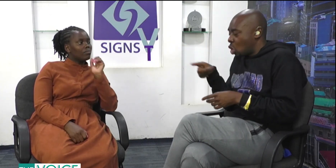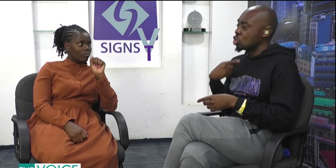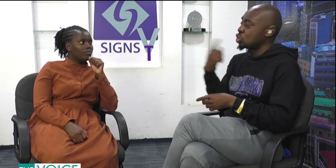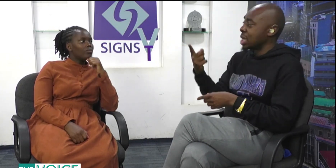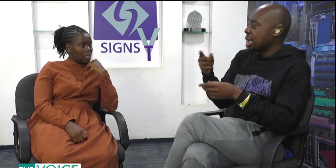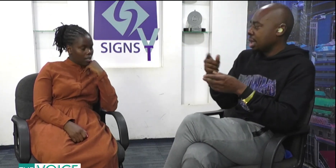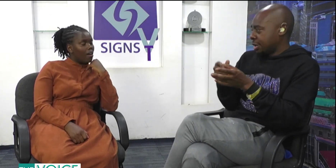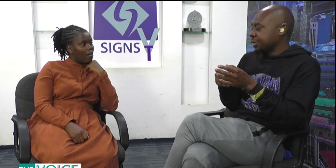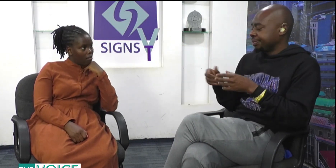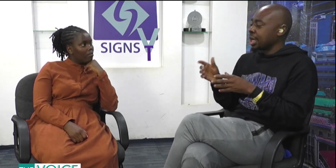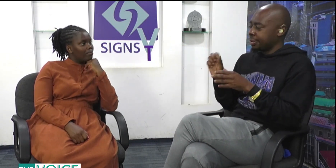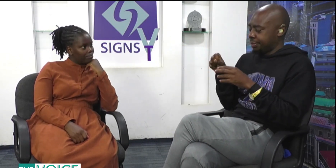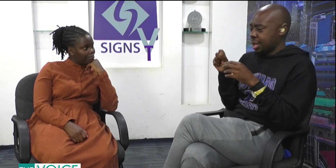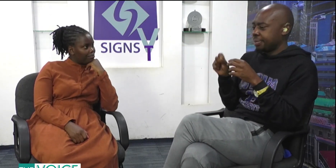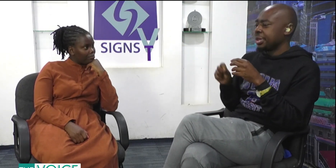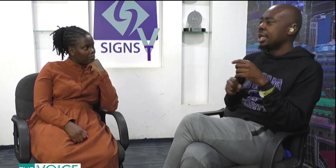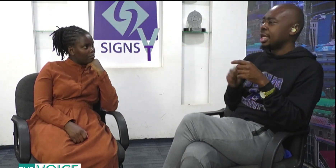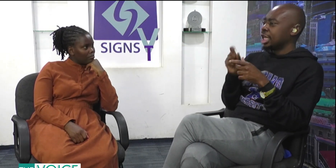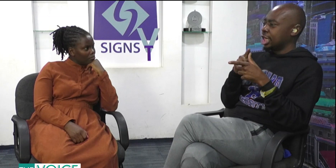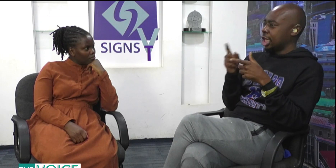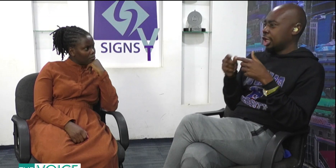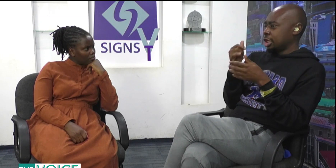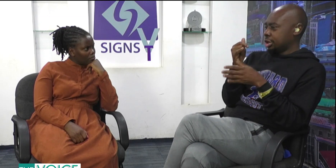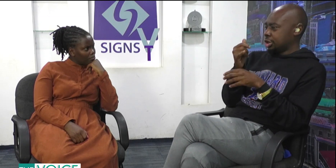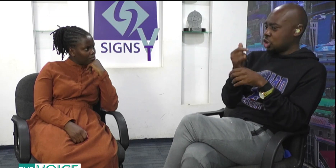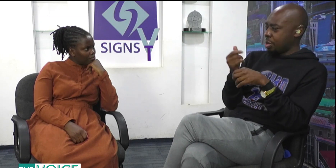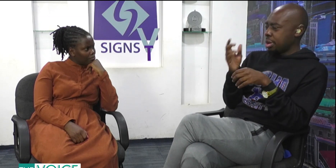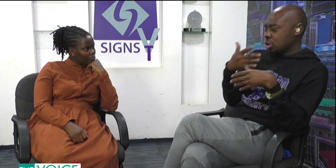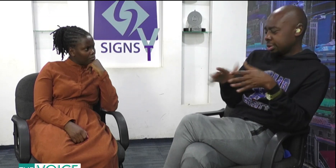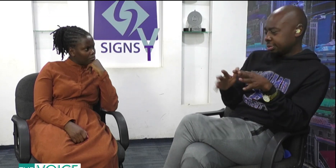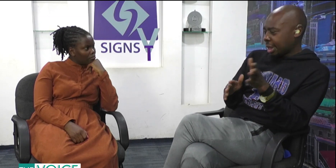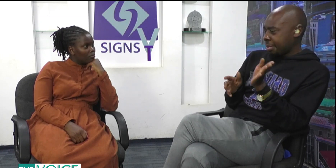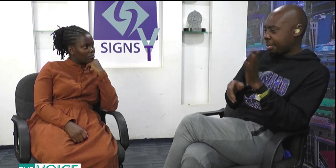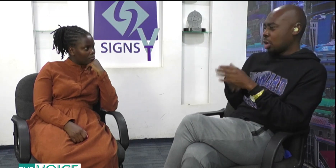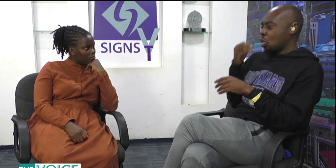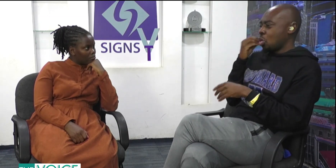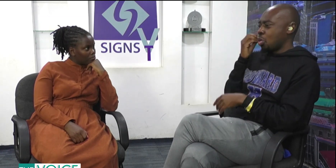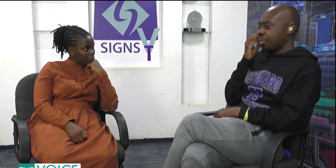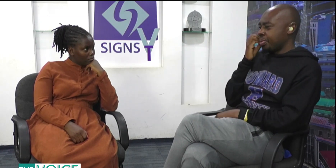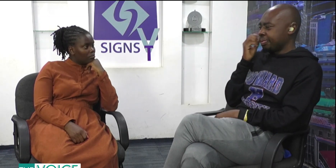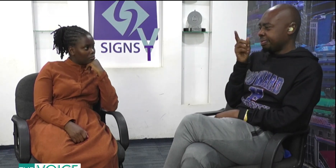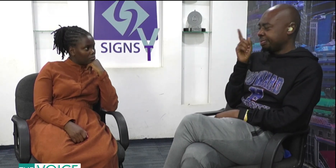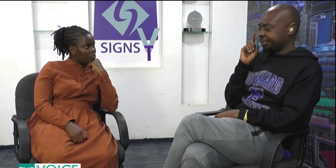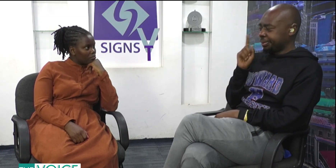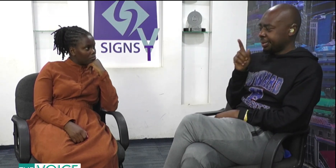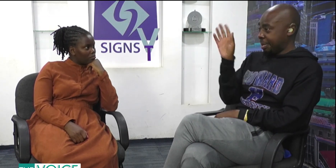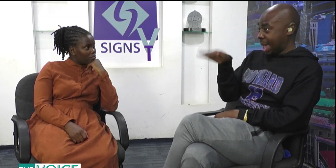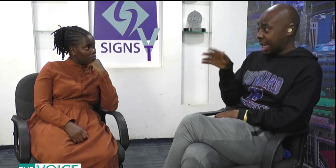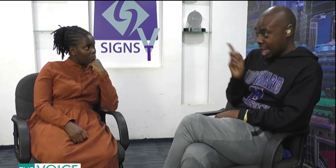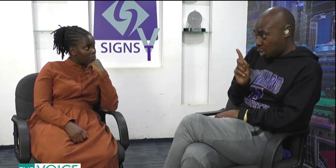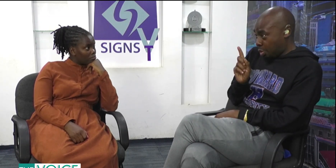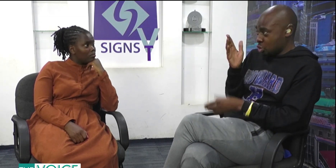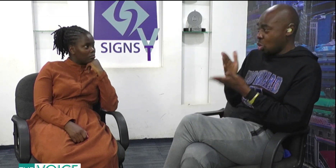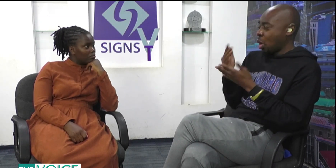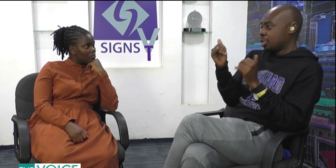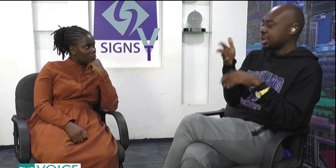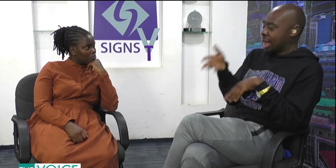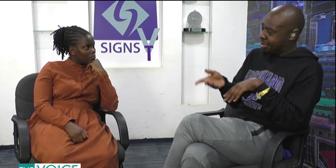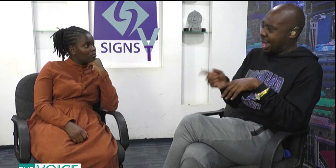officer. Sorry, I was in a special needs office department. So when the contract came to an